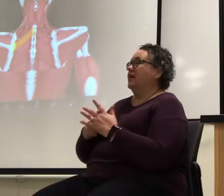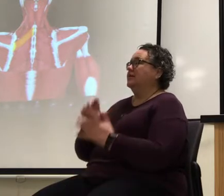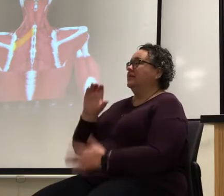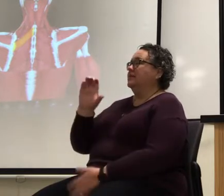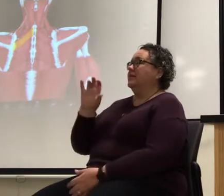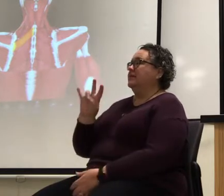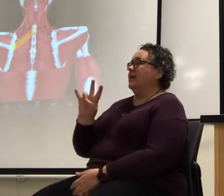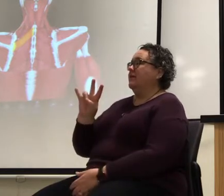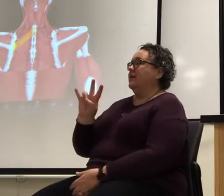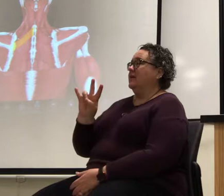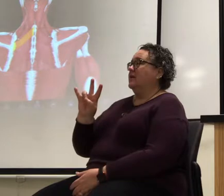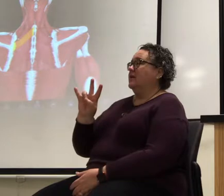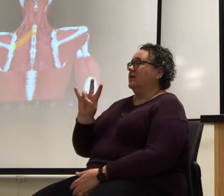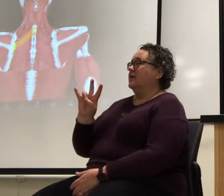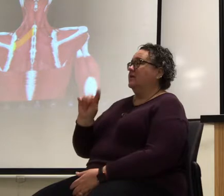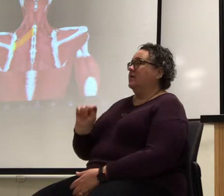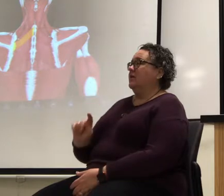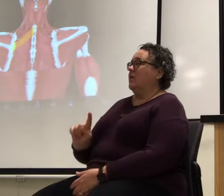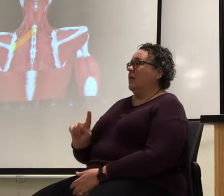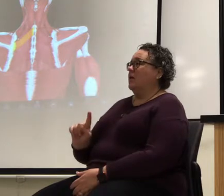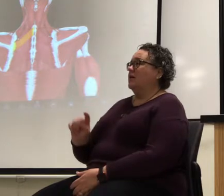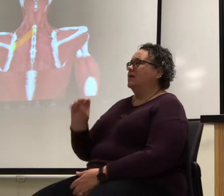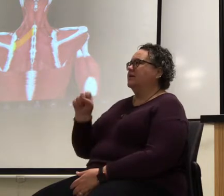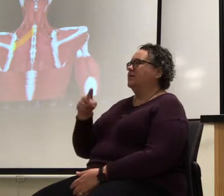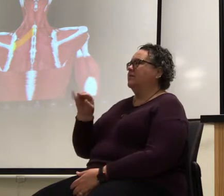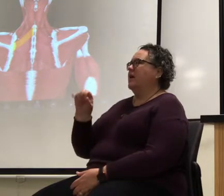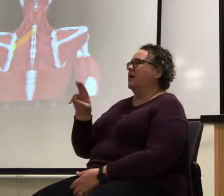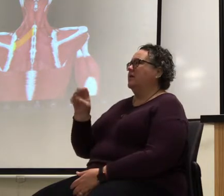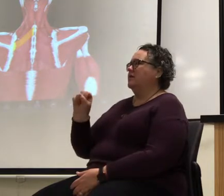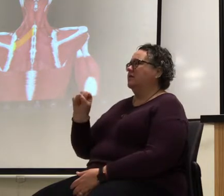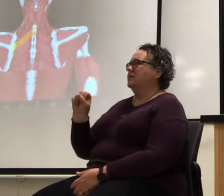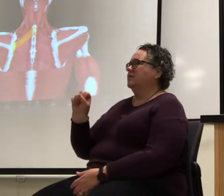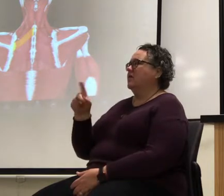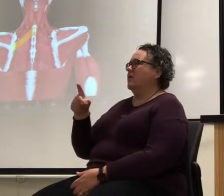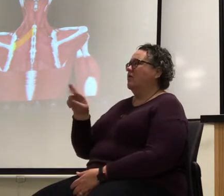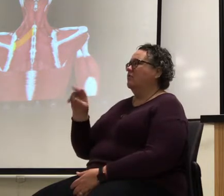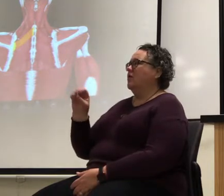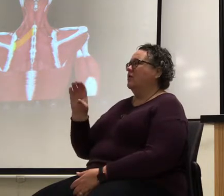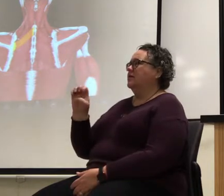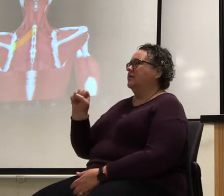C7, T1, spinous processes.